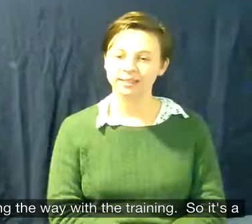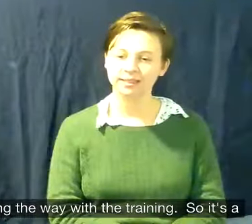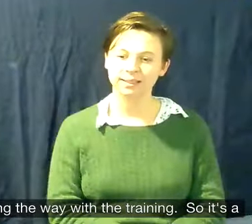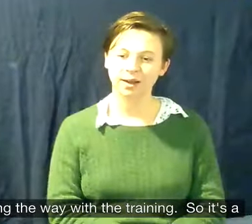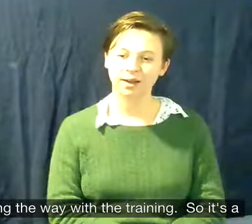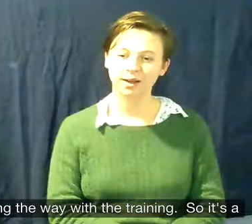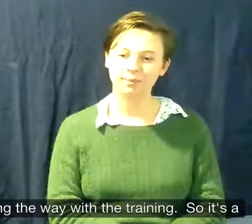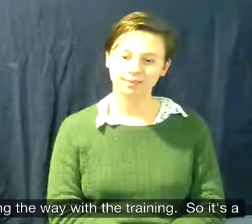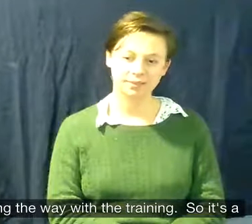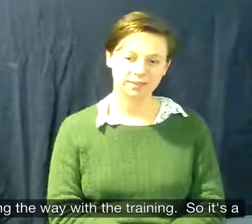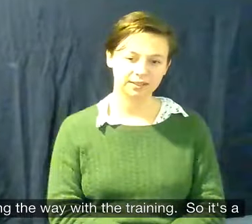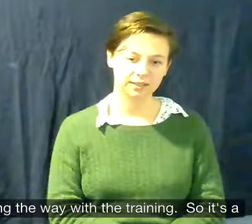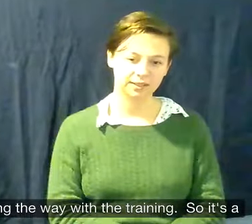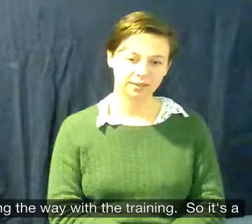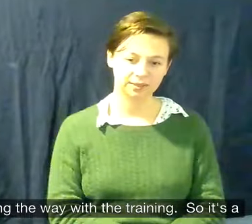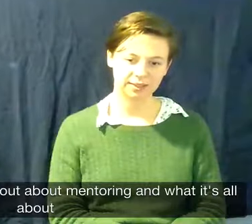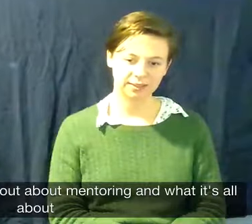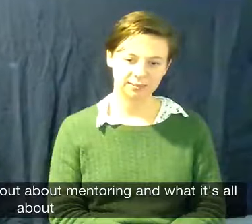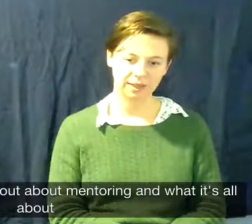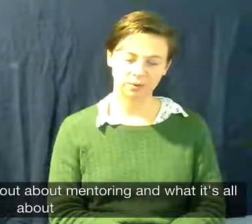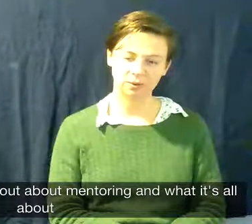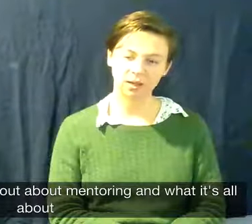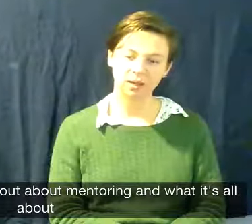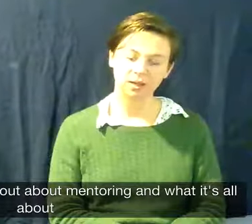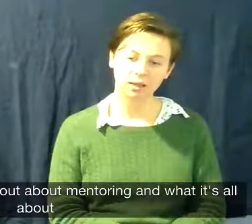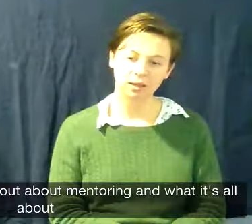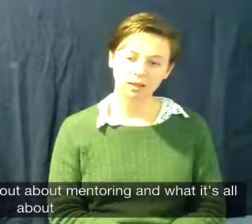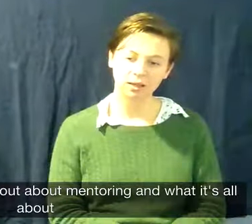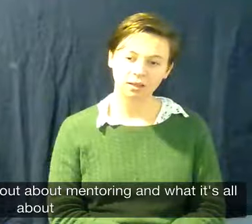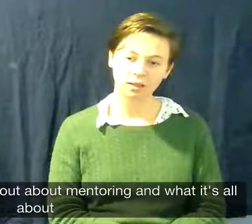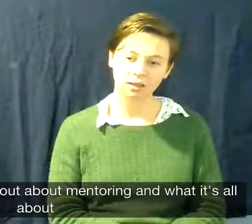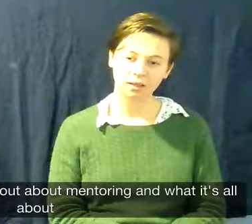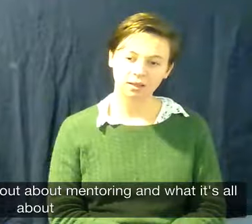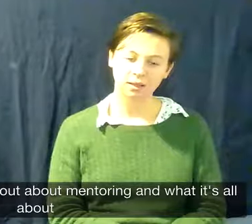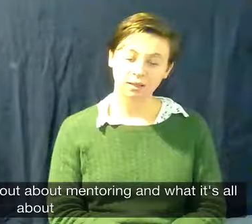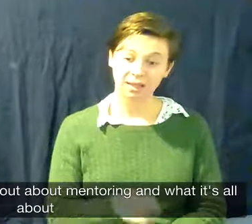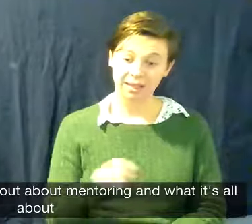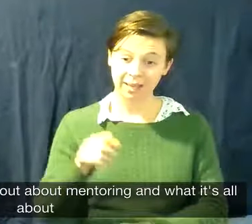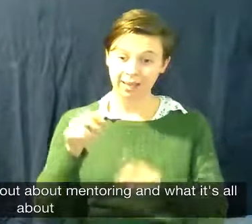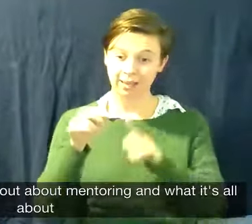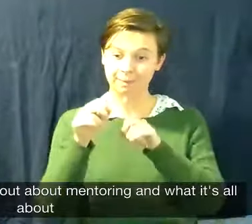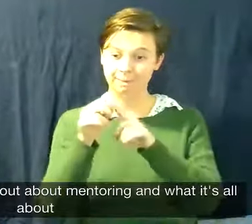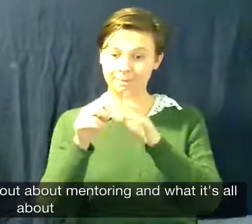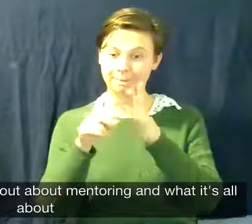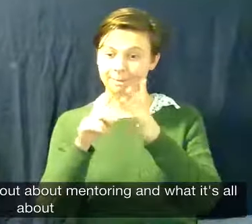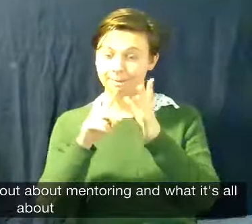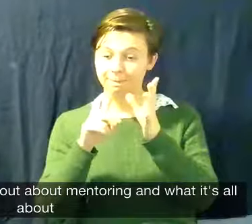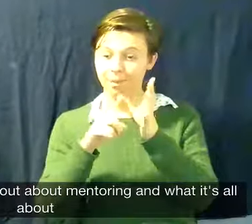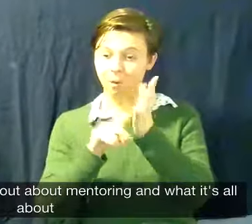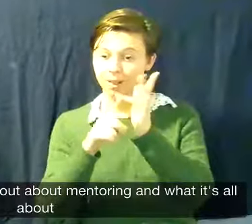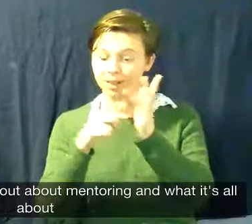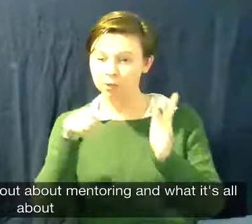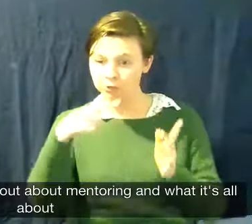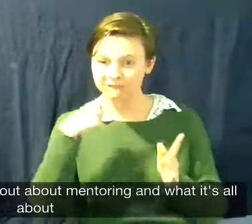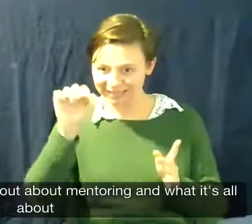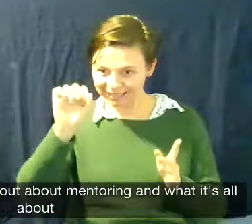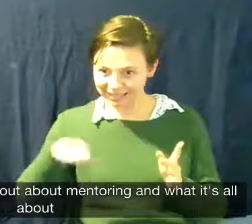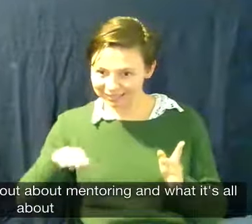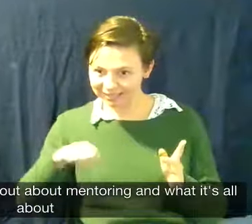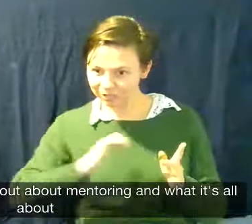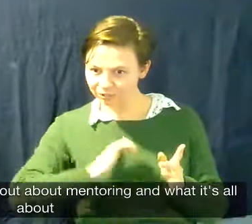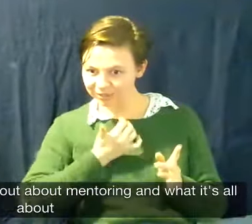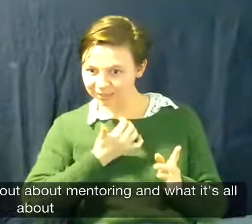Yes, I'm interested, says Paola. So Paola's interested. Great, great